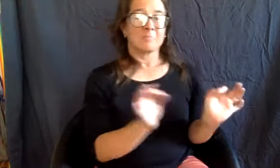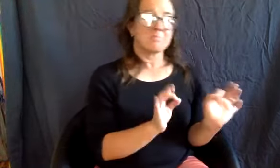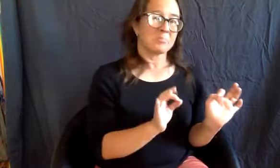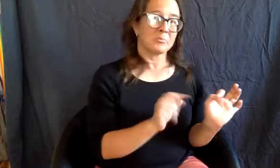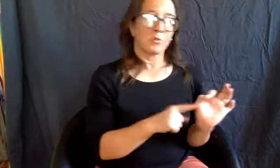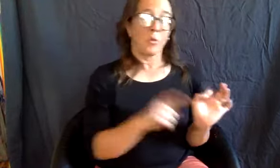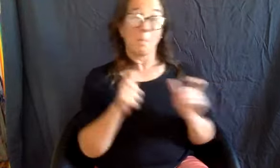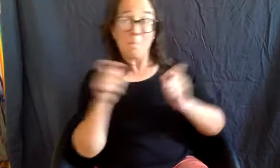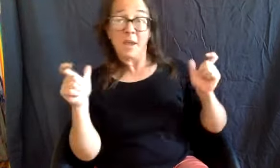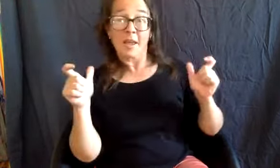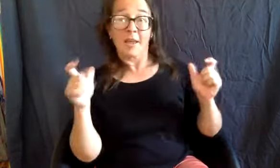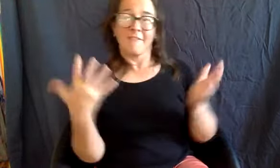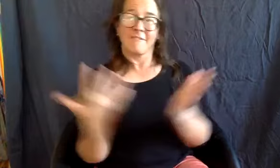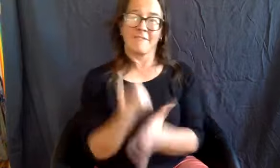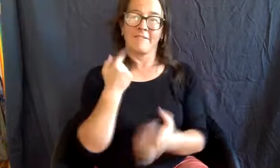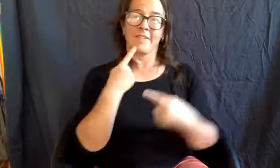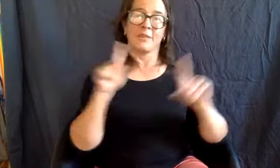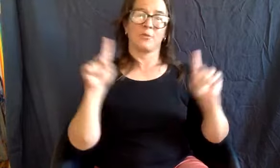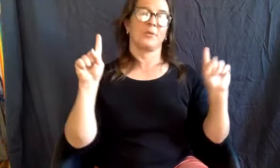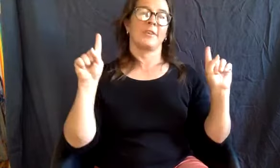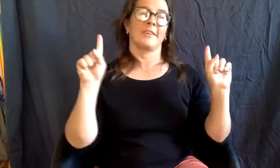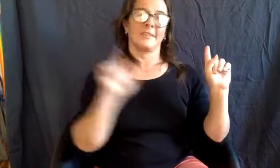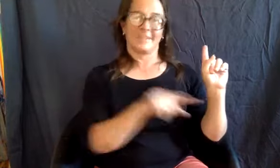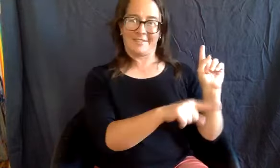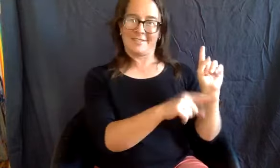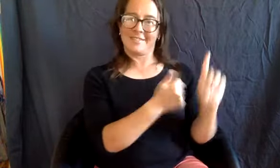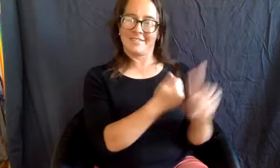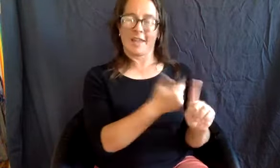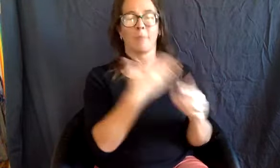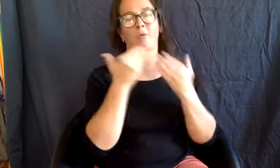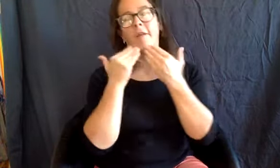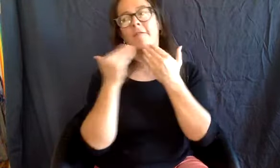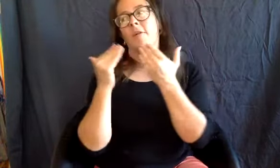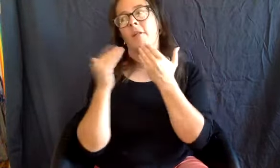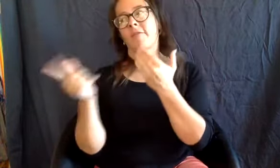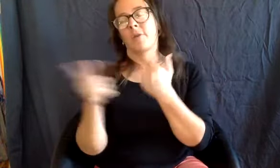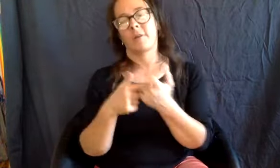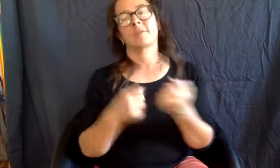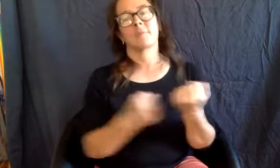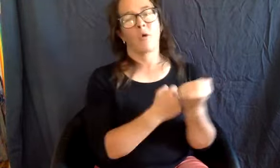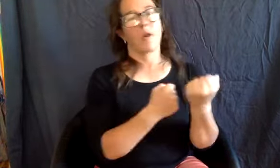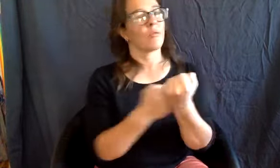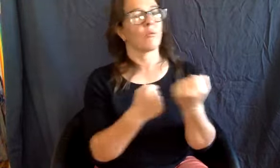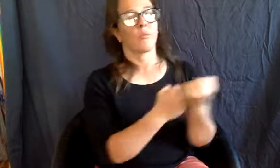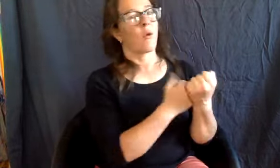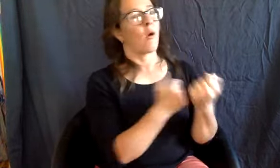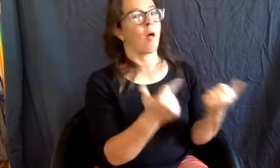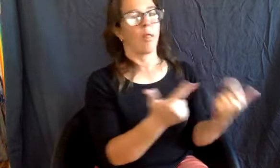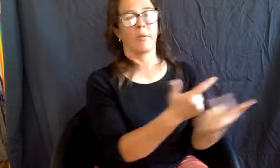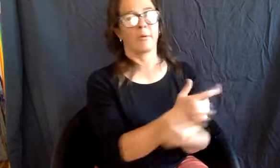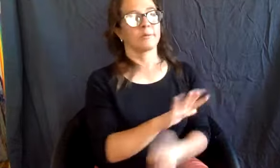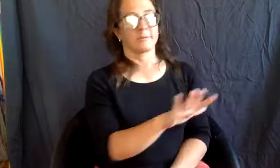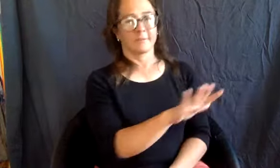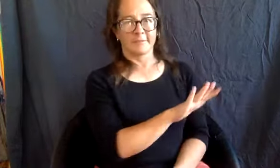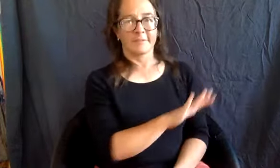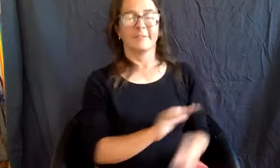here this X amount of years later and go, yeah, and I didn't go to Earl's high school graduation because that pissed me off, and I wasn't going to do this and I wasn't going to do that. Life is